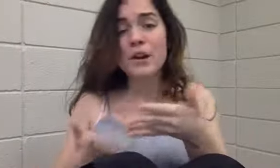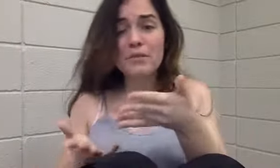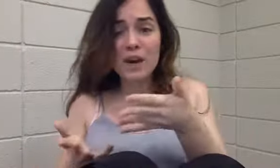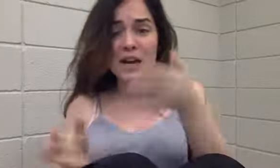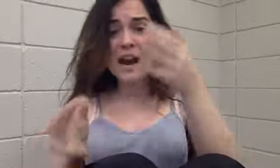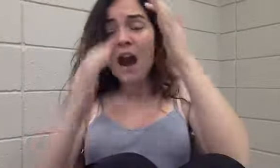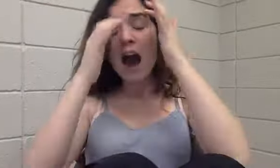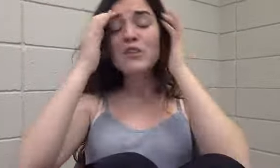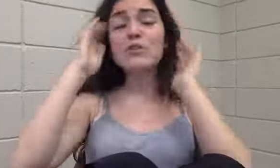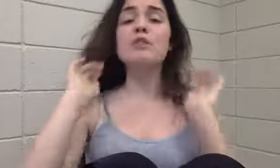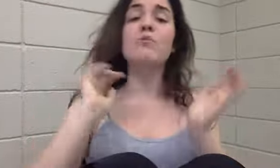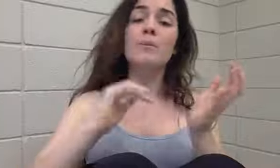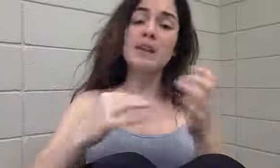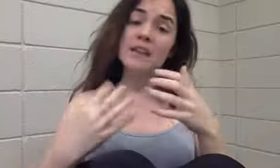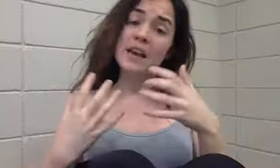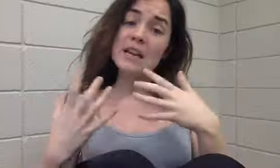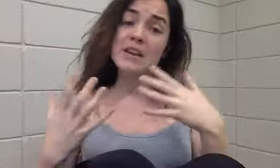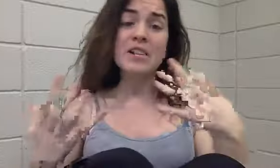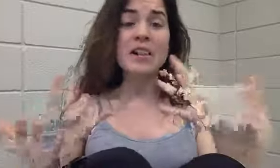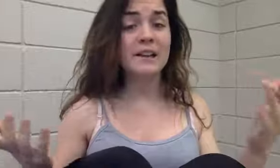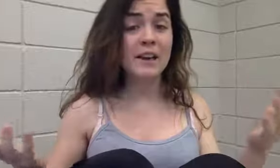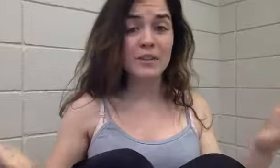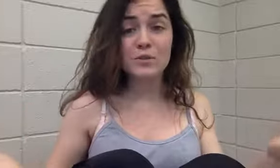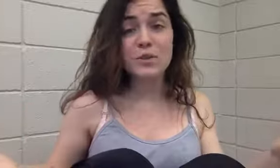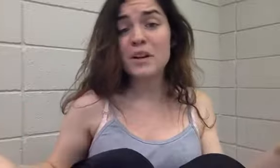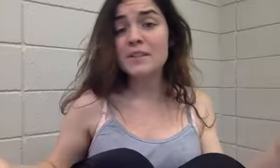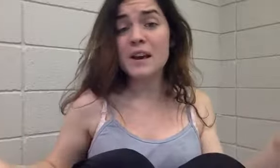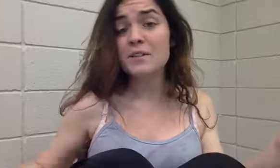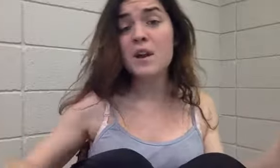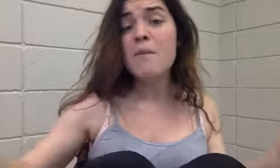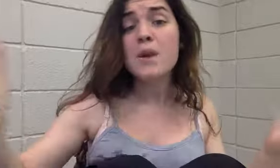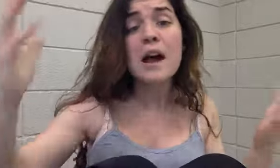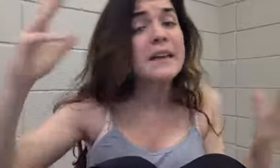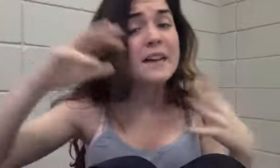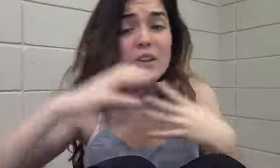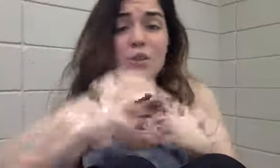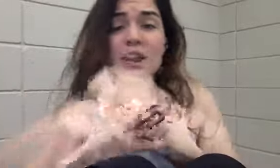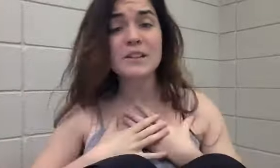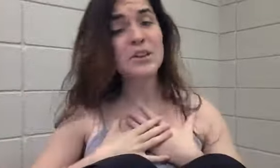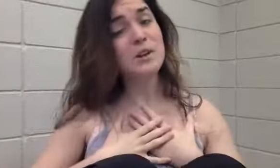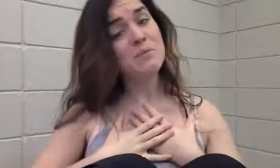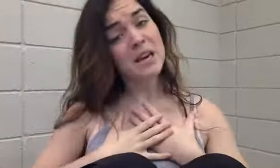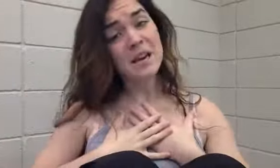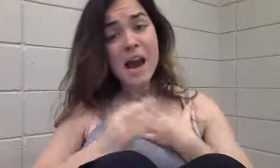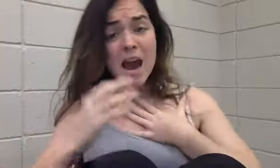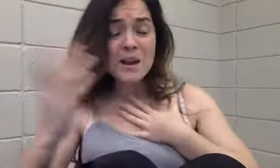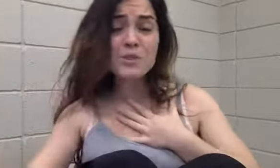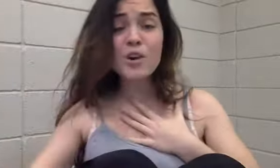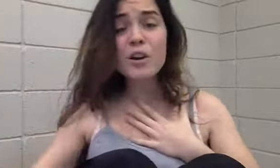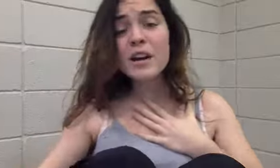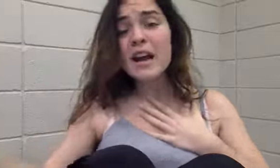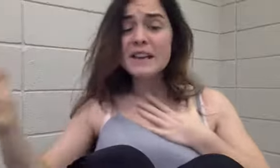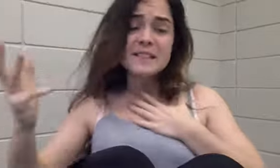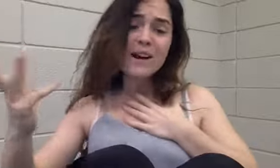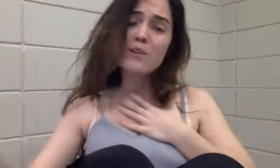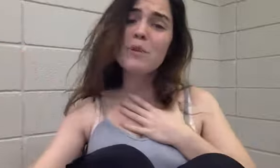fight. I know that you want me to lie here and take it like I do during sex, but that's not the way that it's gonna be. And I'm sorry, that's not the way that the